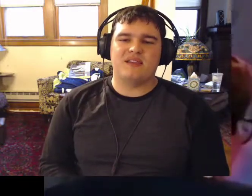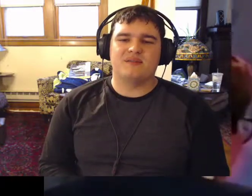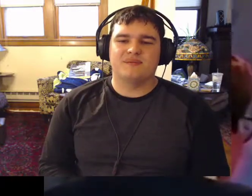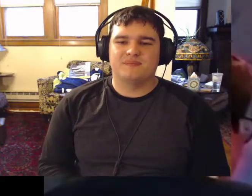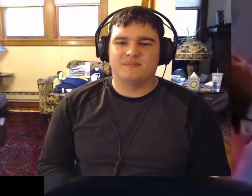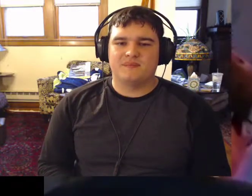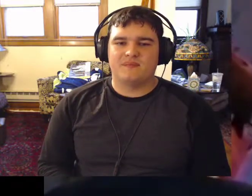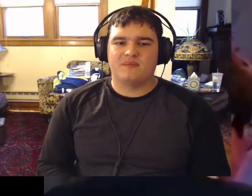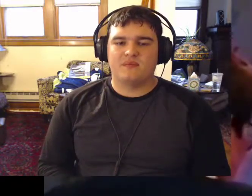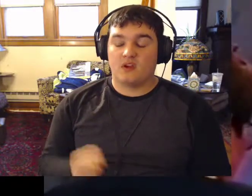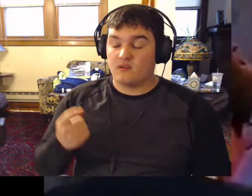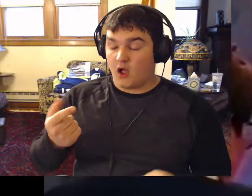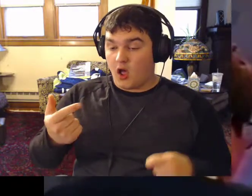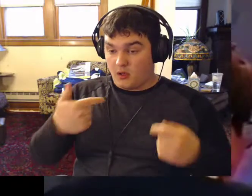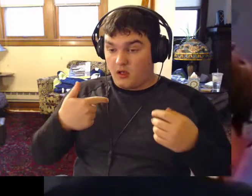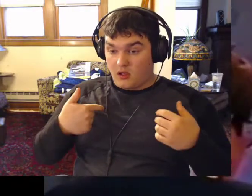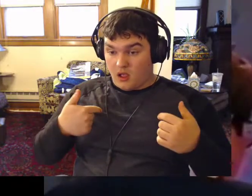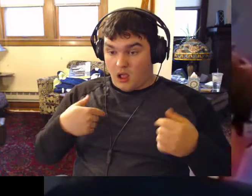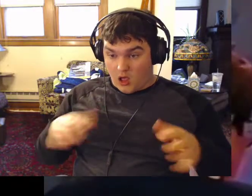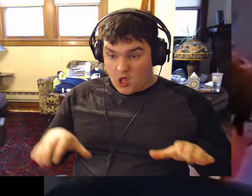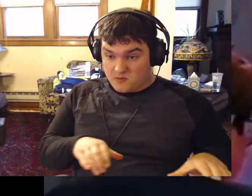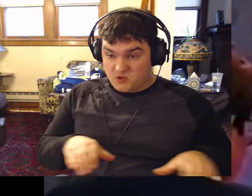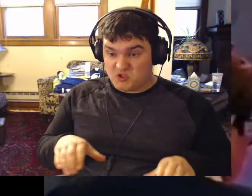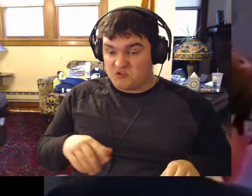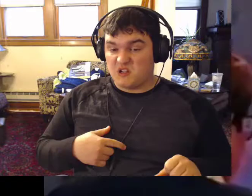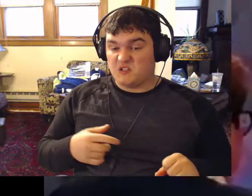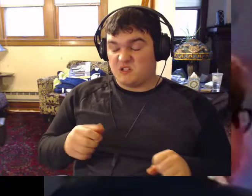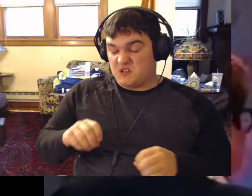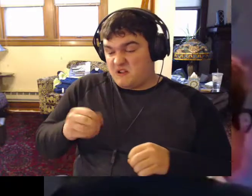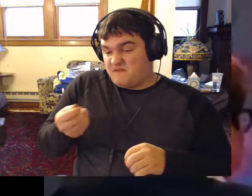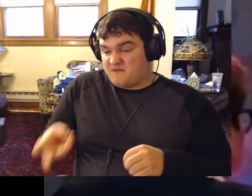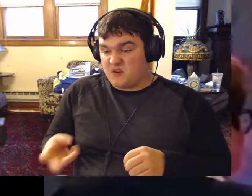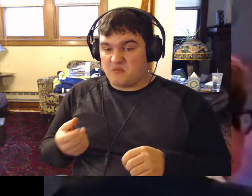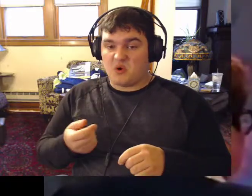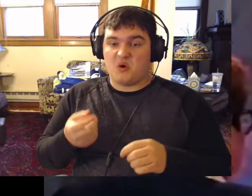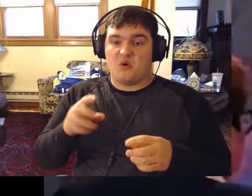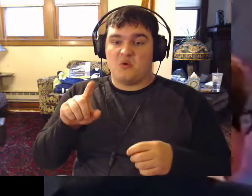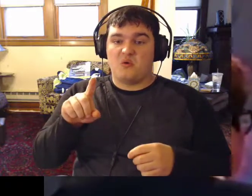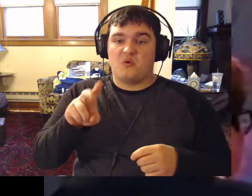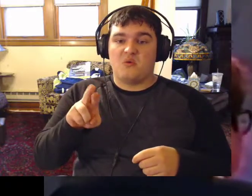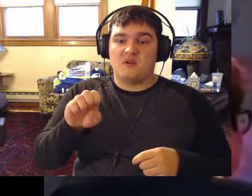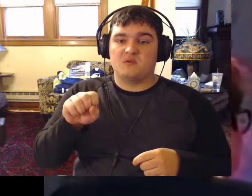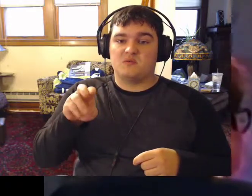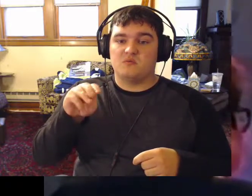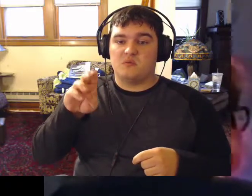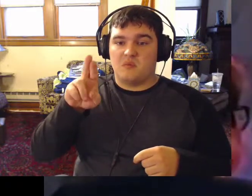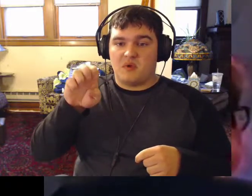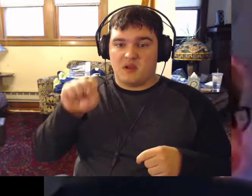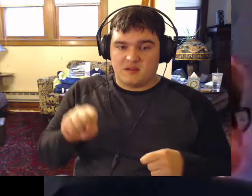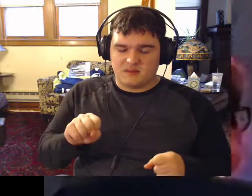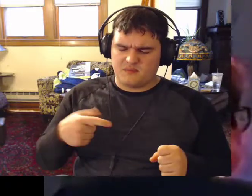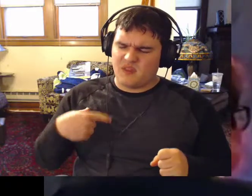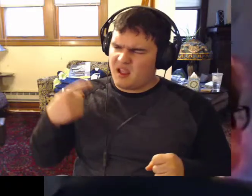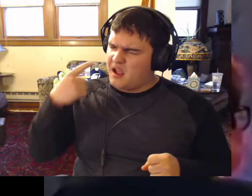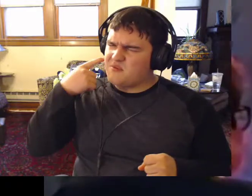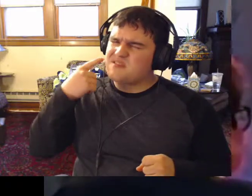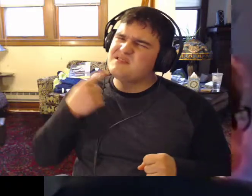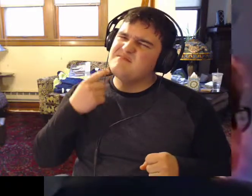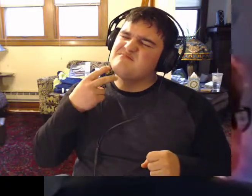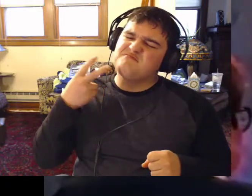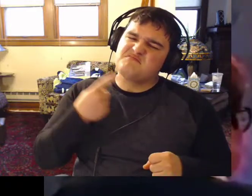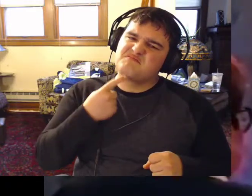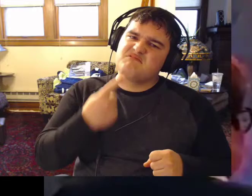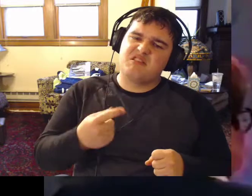And Thank you. What I'll be doing is I will be going through some more resumes, and I'll be getting in touch with you. I would say in the next couple of